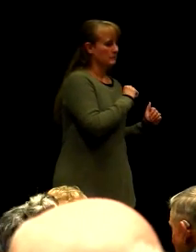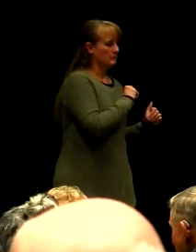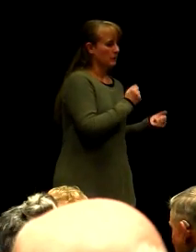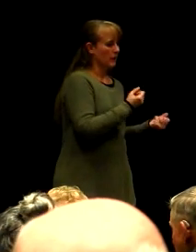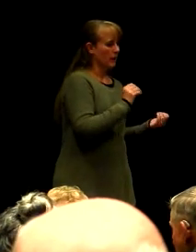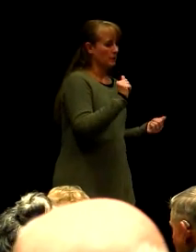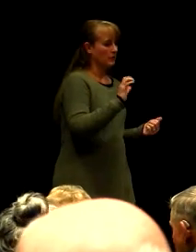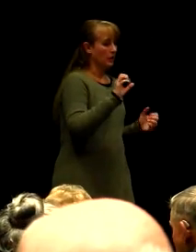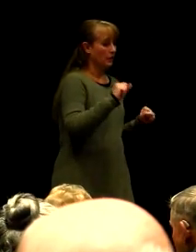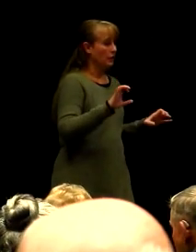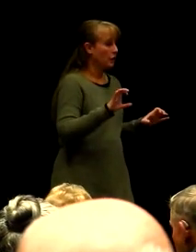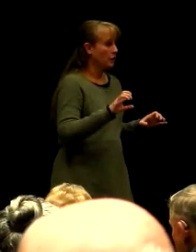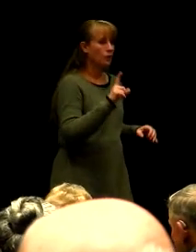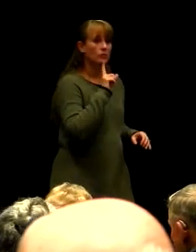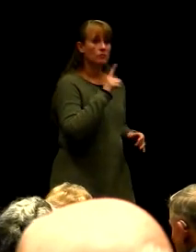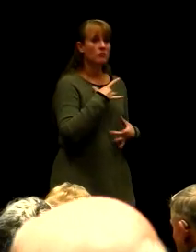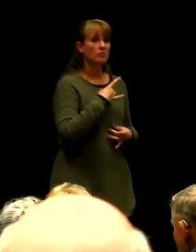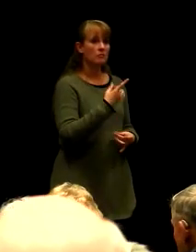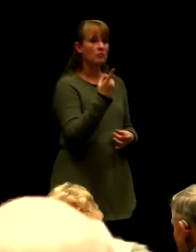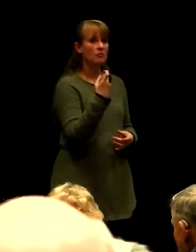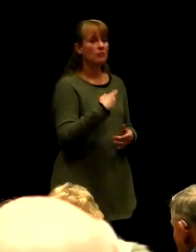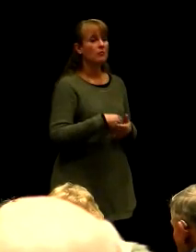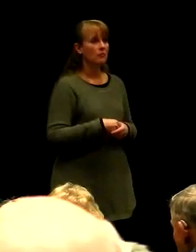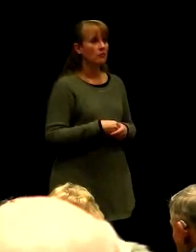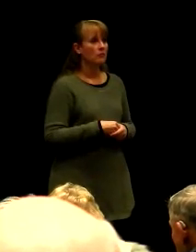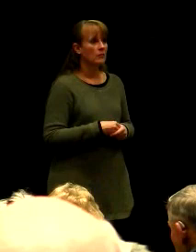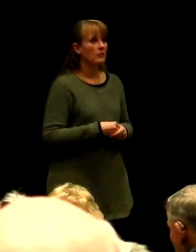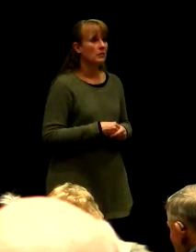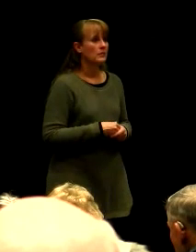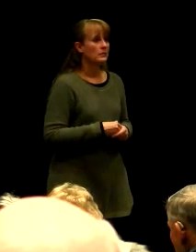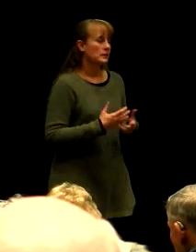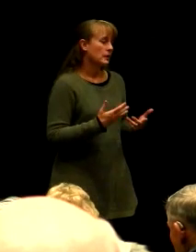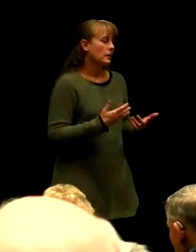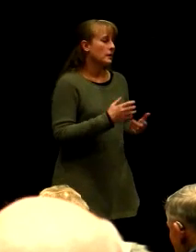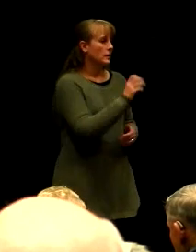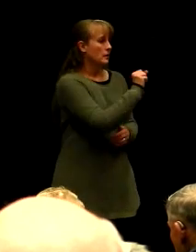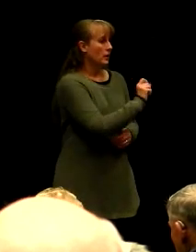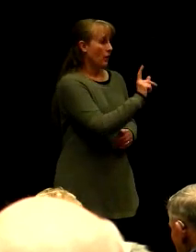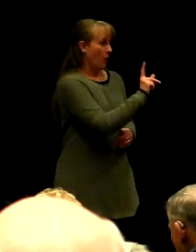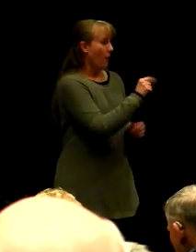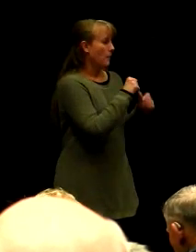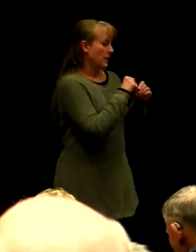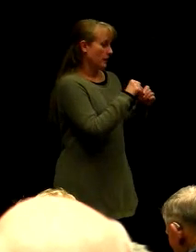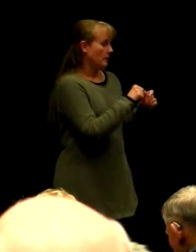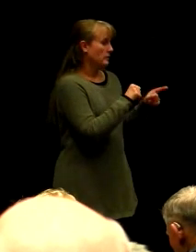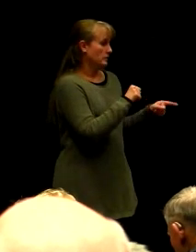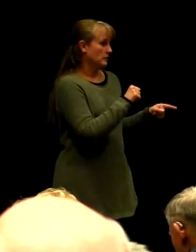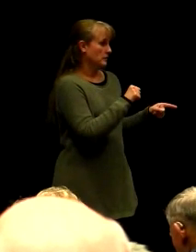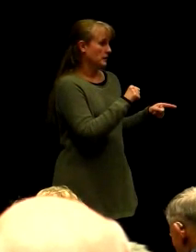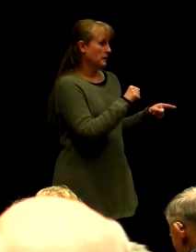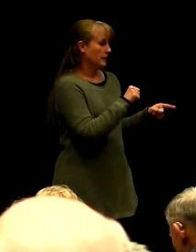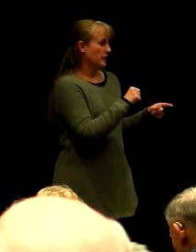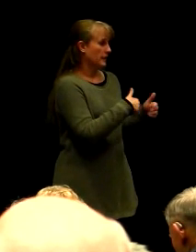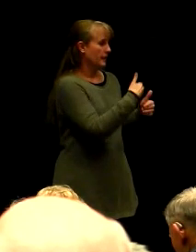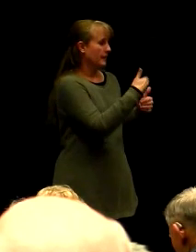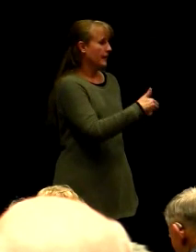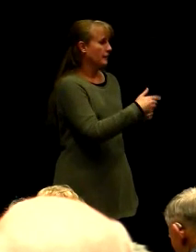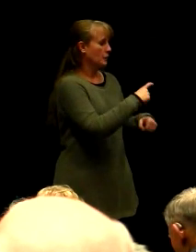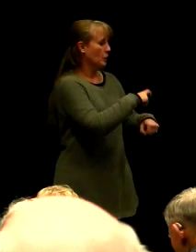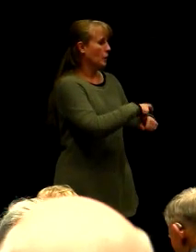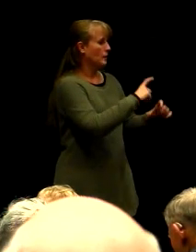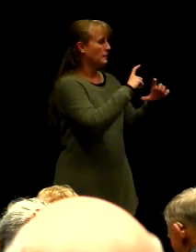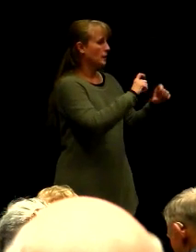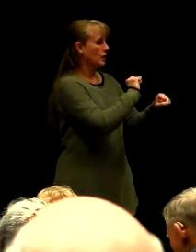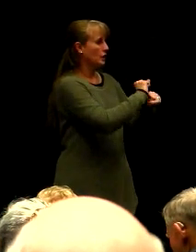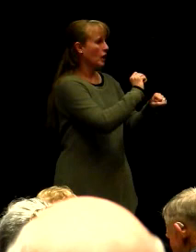mm-hmm. Yeah, that's a really interesting question. I mean, Kubrick, you know, went off. I mean, he was doing Clockwork Orange, you know, so he